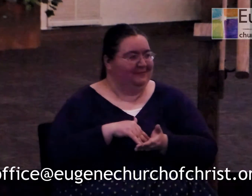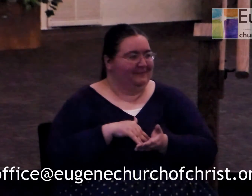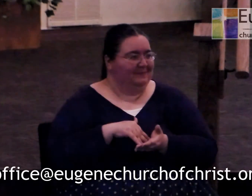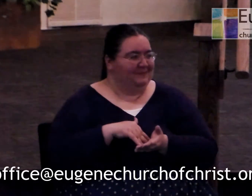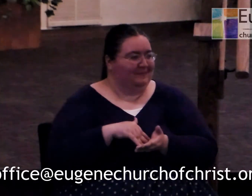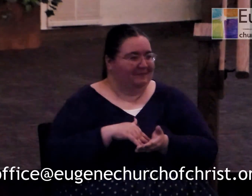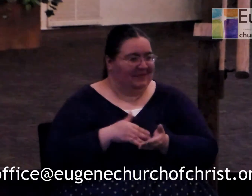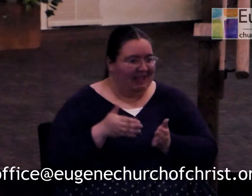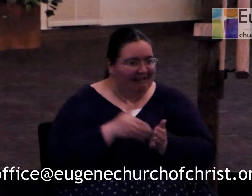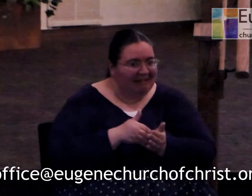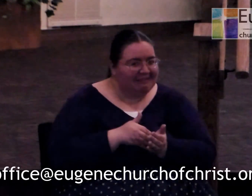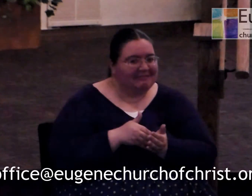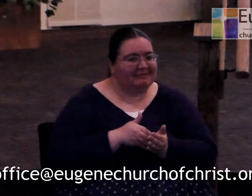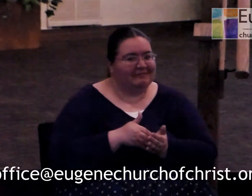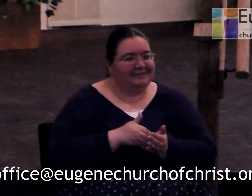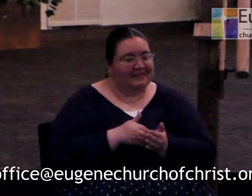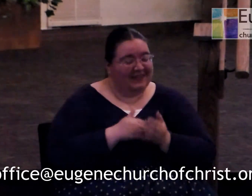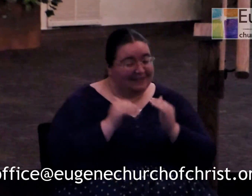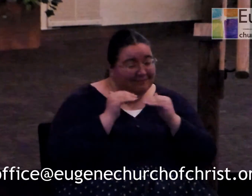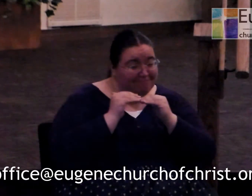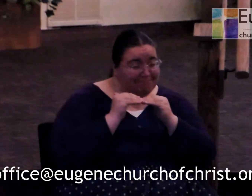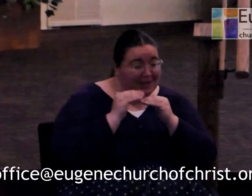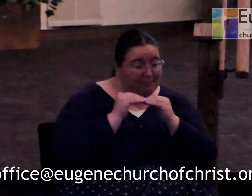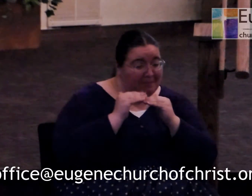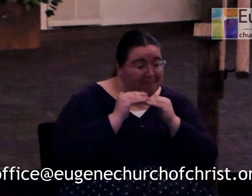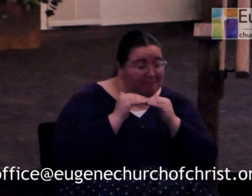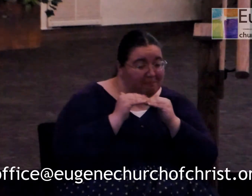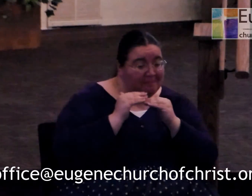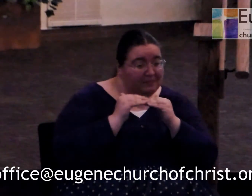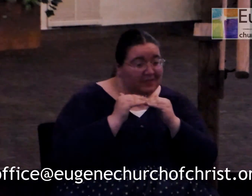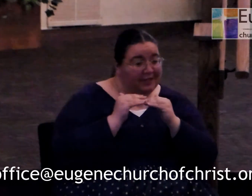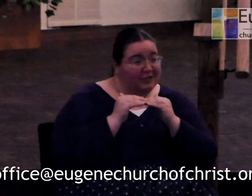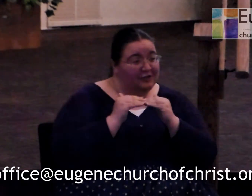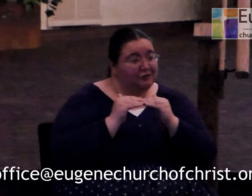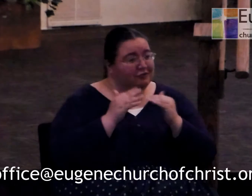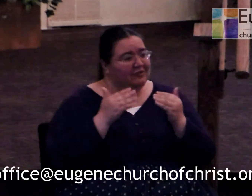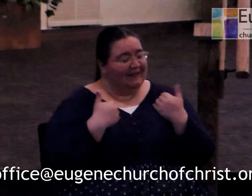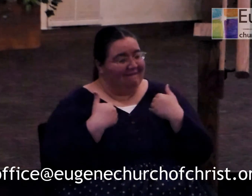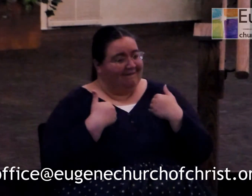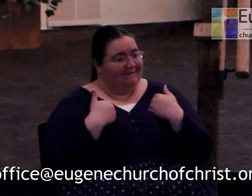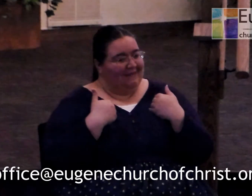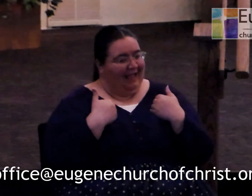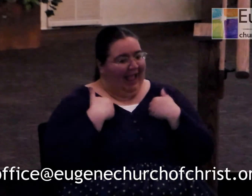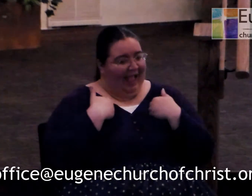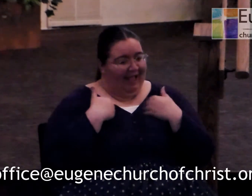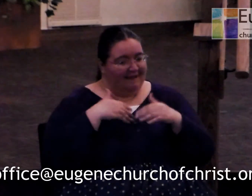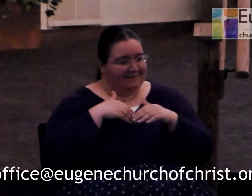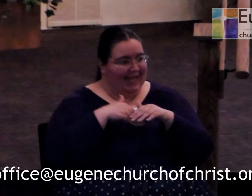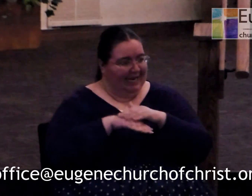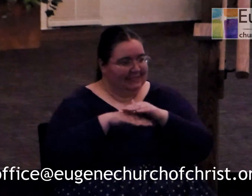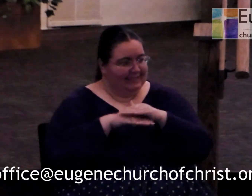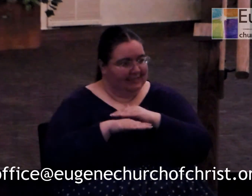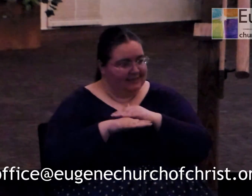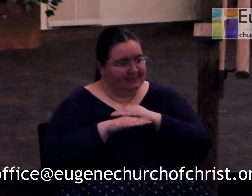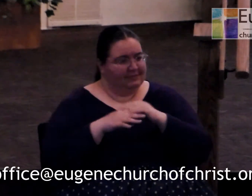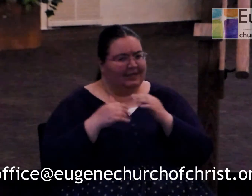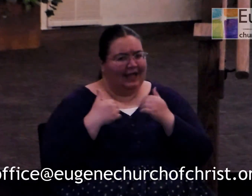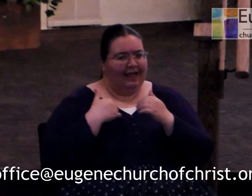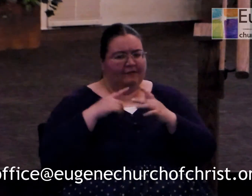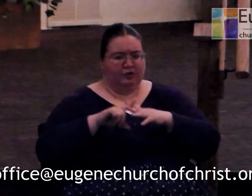And at the very minimum, just have access. Have a starting point for a conversation. And what